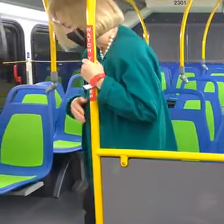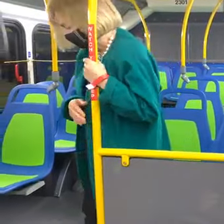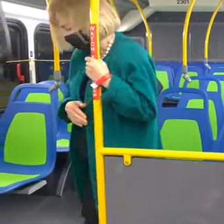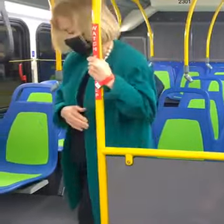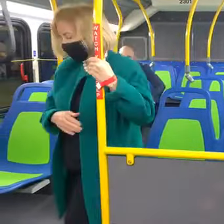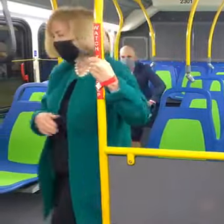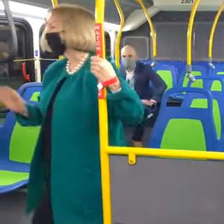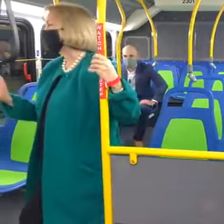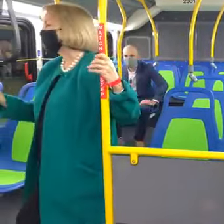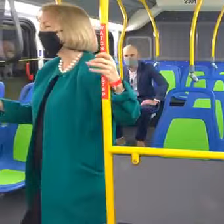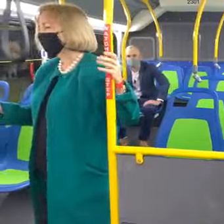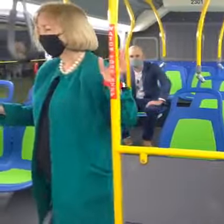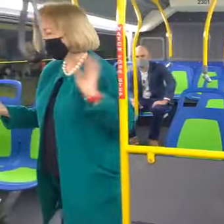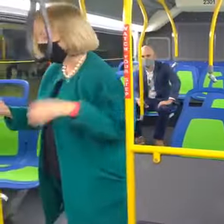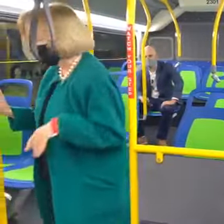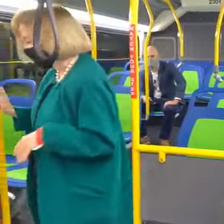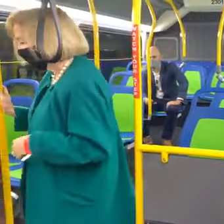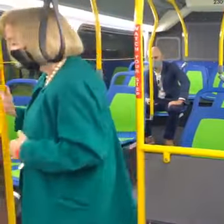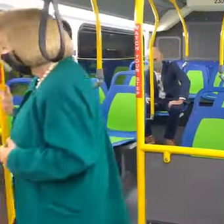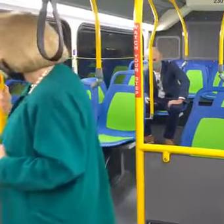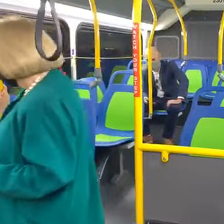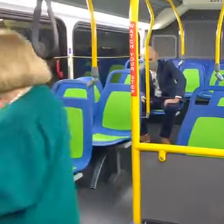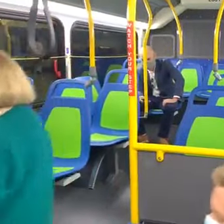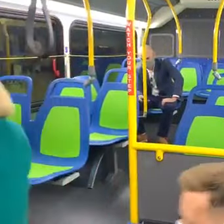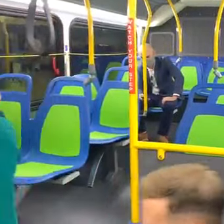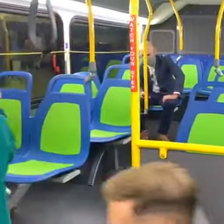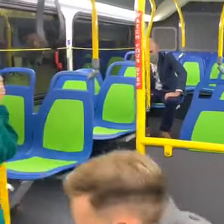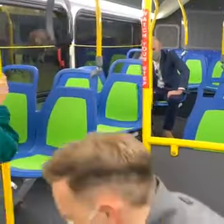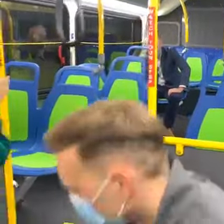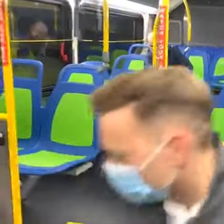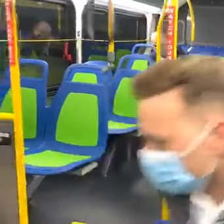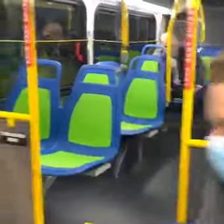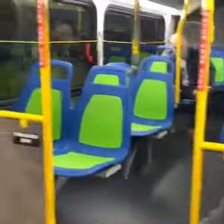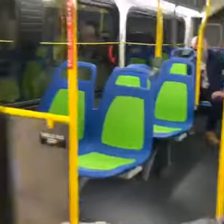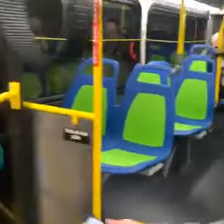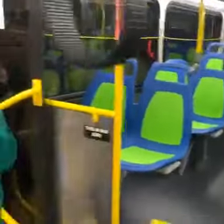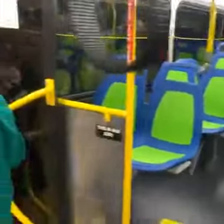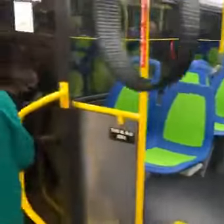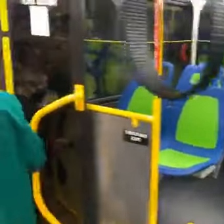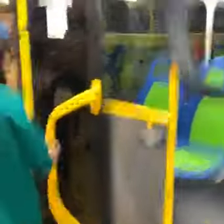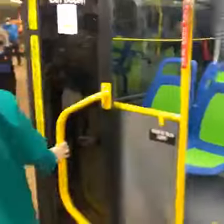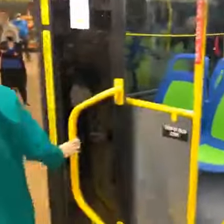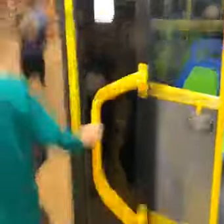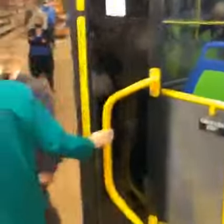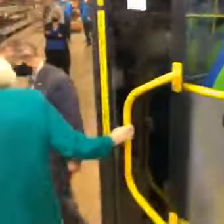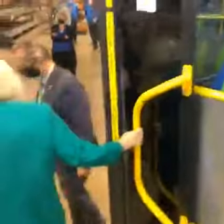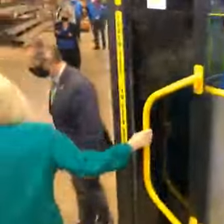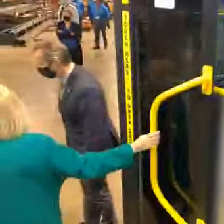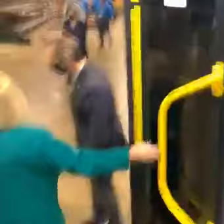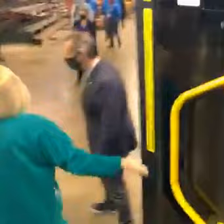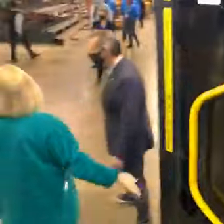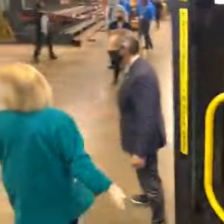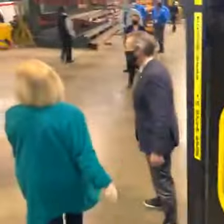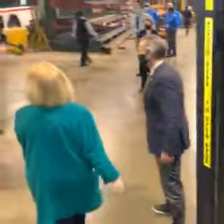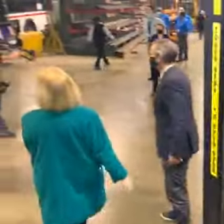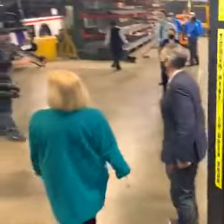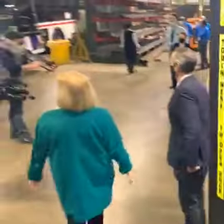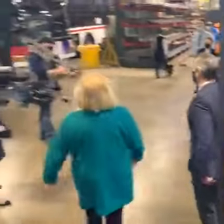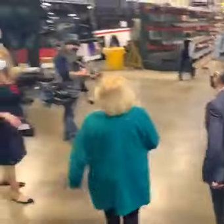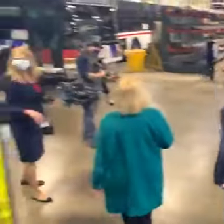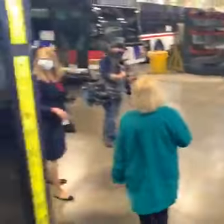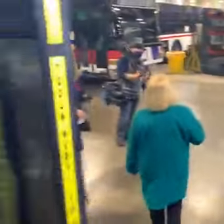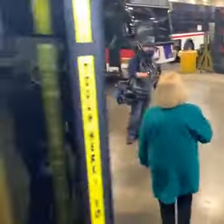opening. Right where the hand, put your hand where. You don't wait for good. Exactly. Put your Doors hand in. closing. All right.